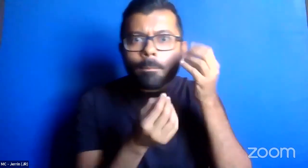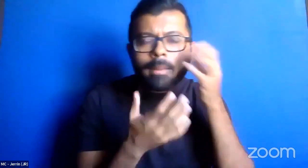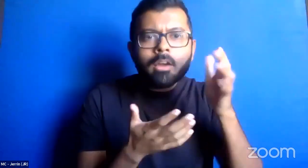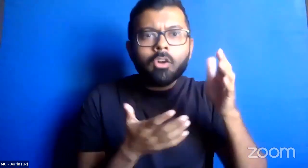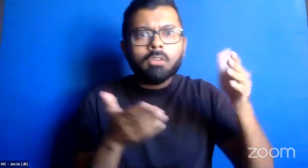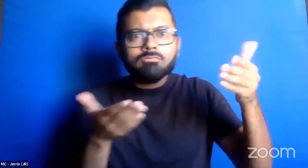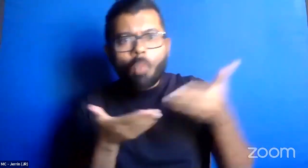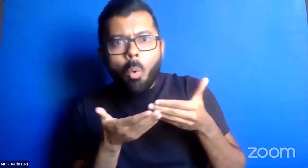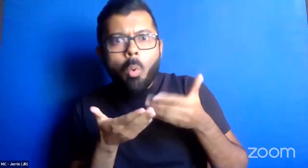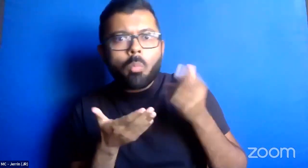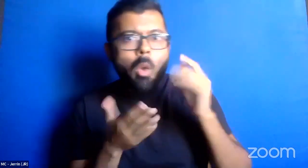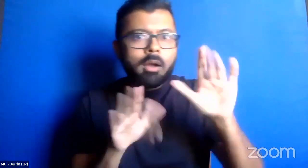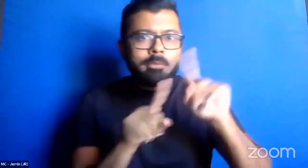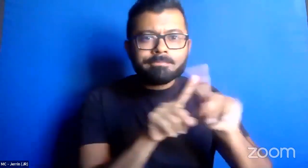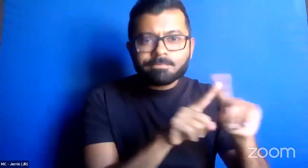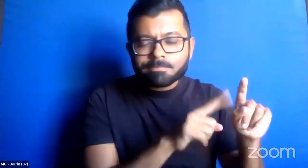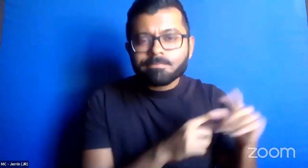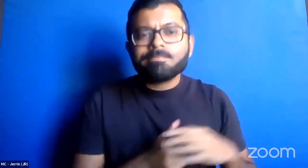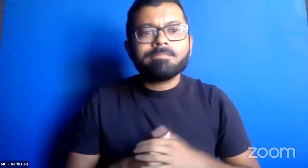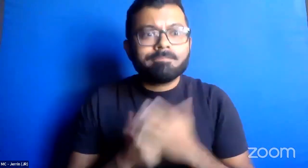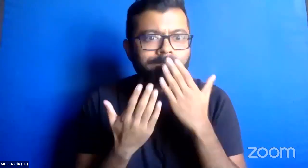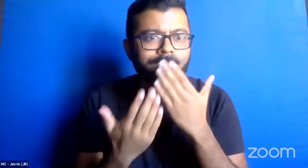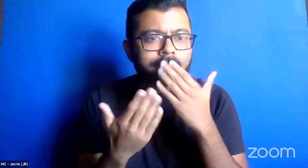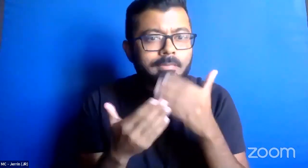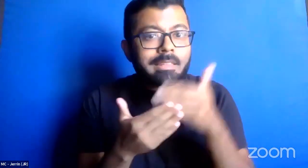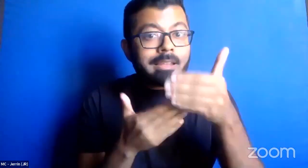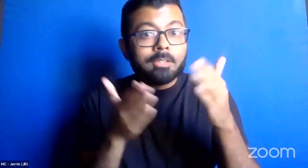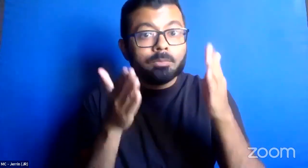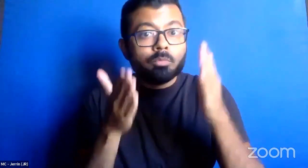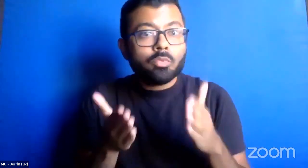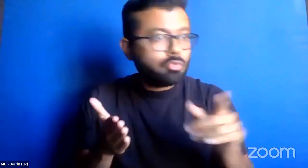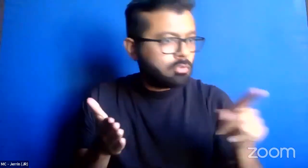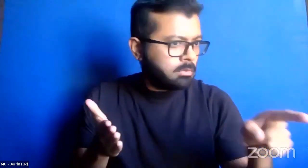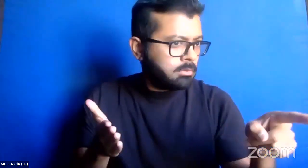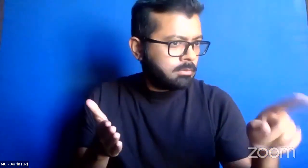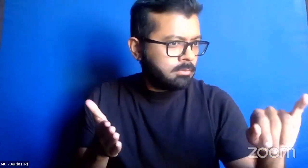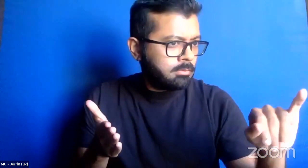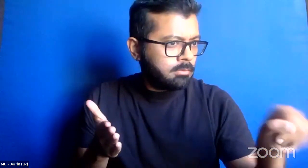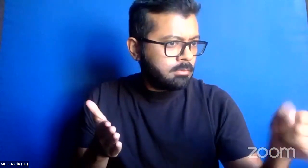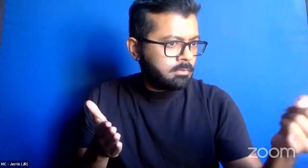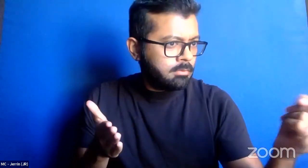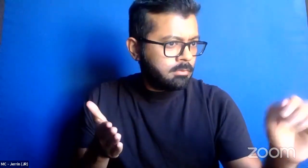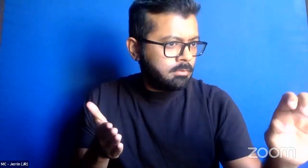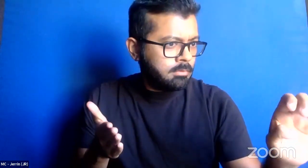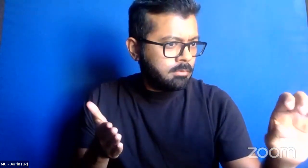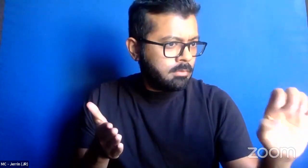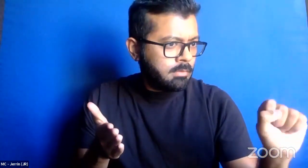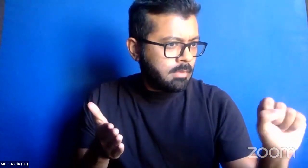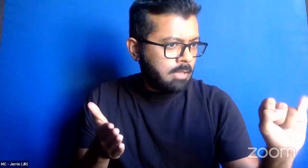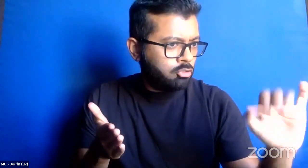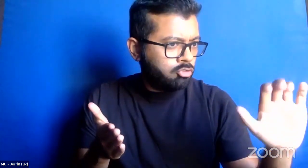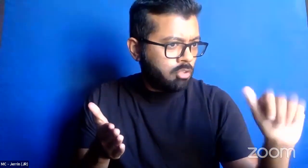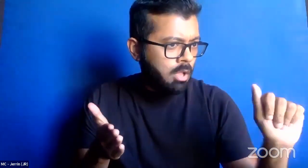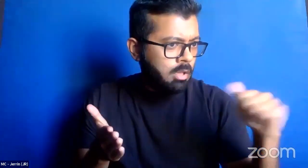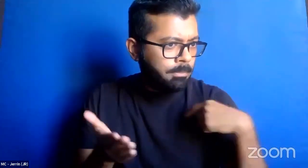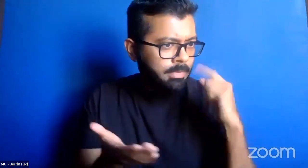to improve the process and help with accessibility of our staff and